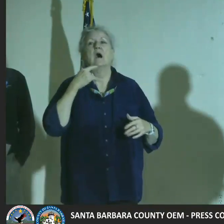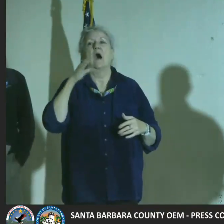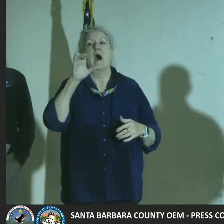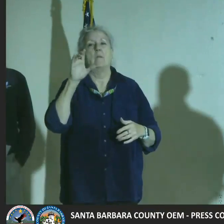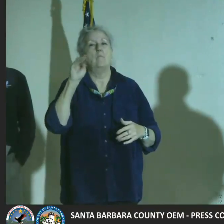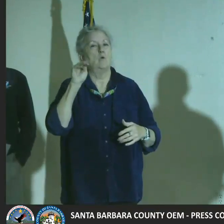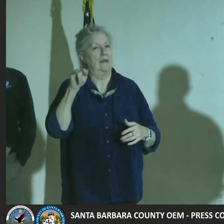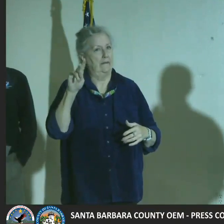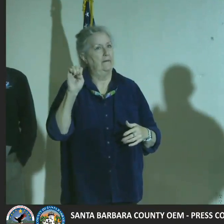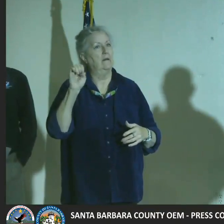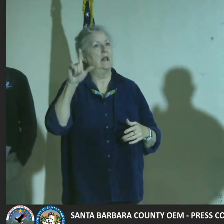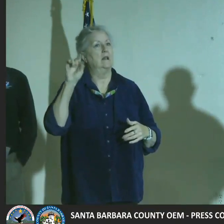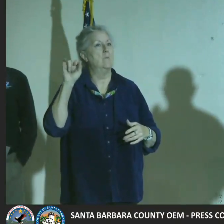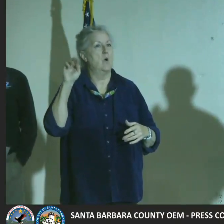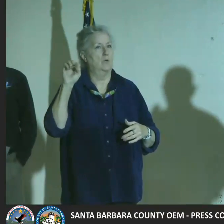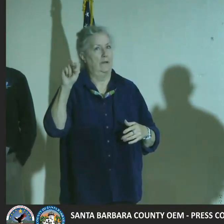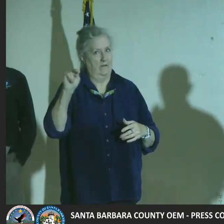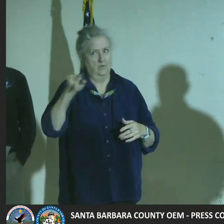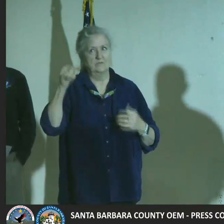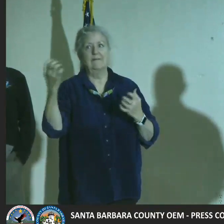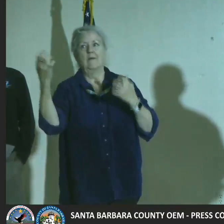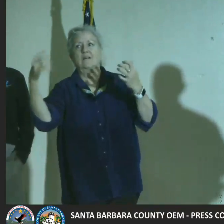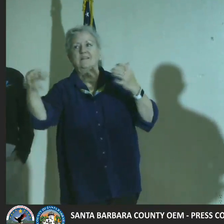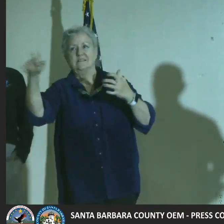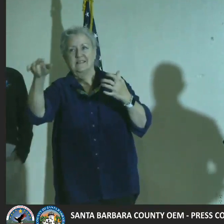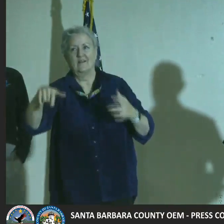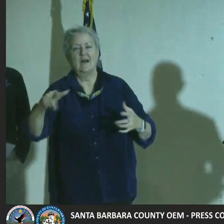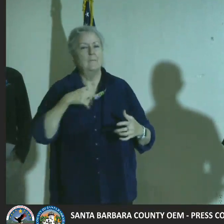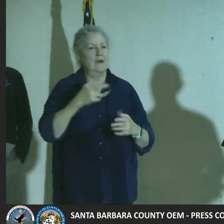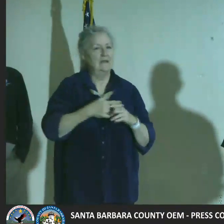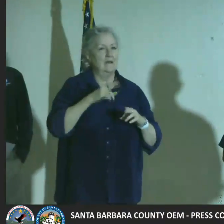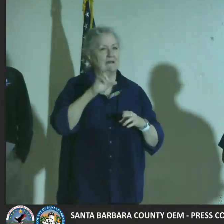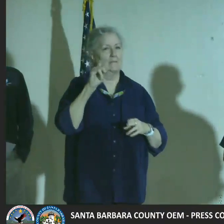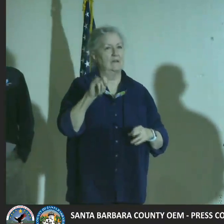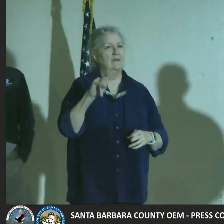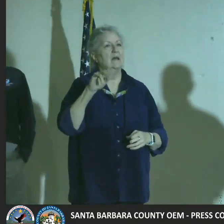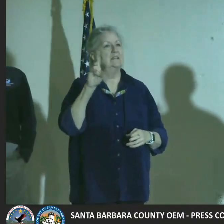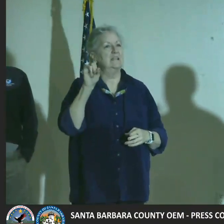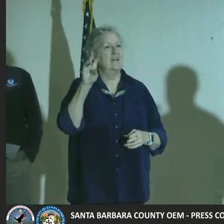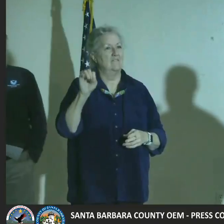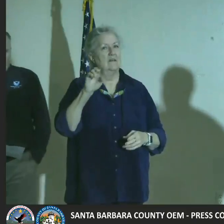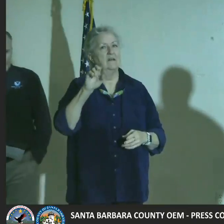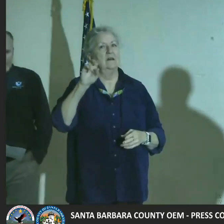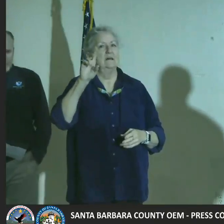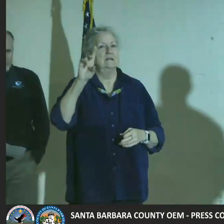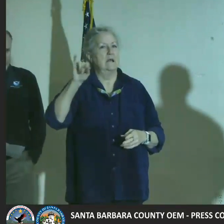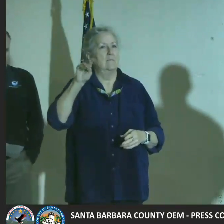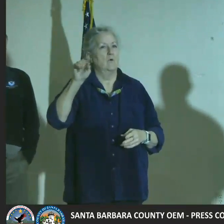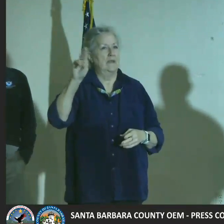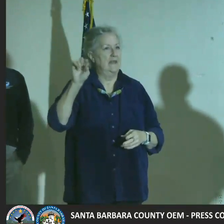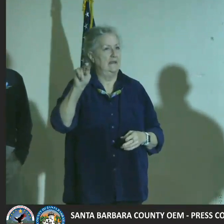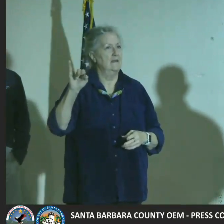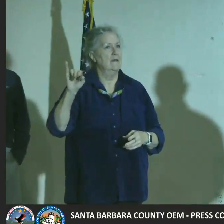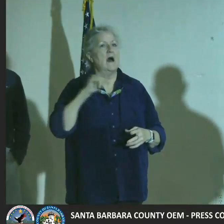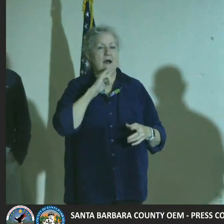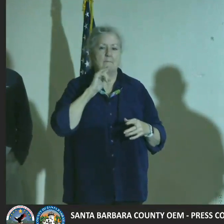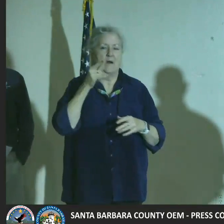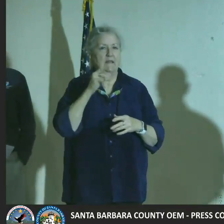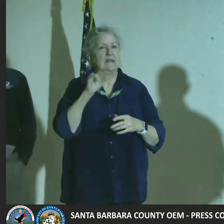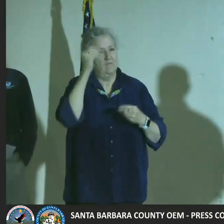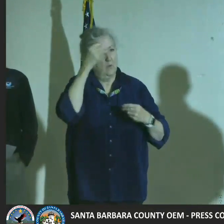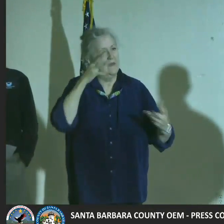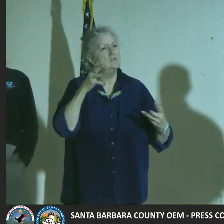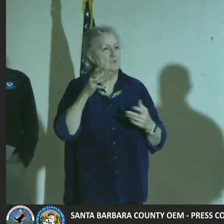today. Thank you. My name is Captain Dave Zanaboni. I'm the Public Information Officer for Santa Barbara County Fire